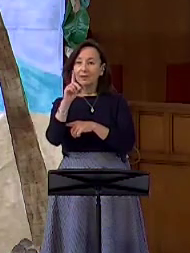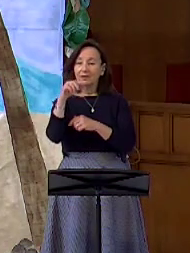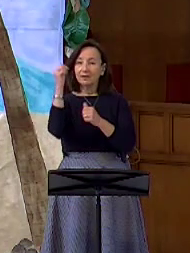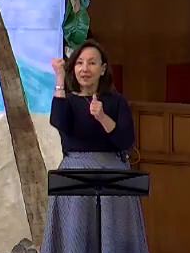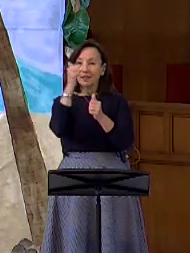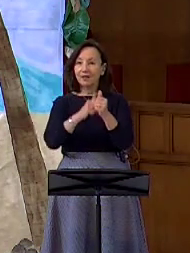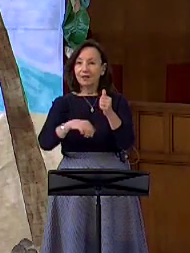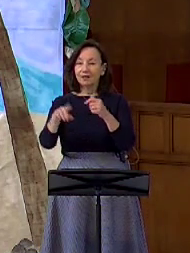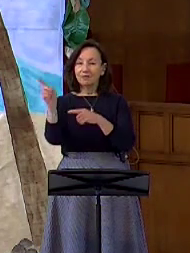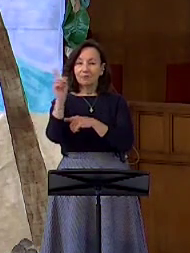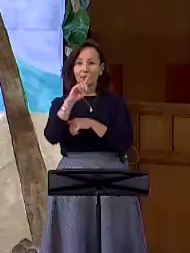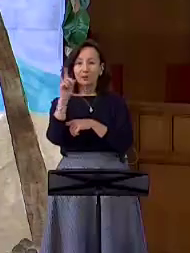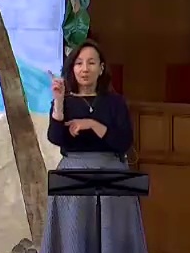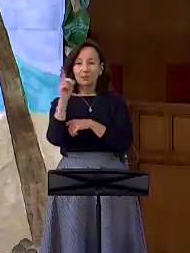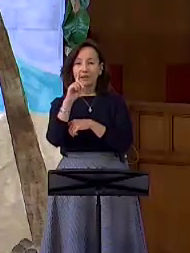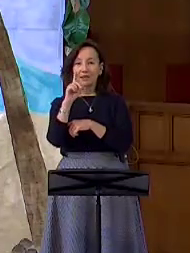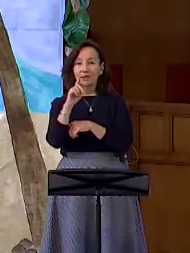everywhere,